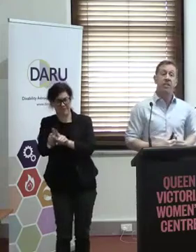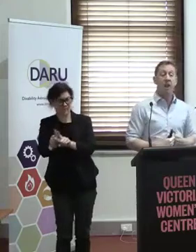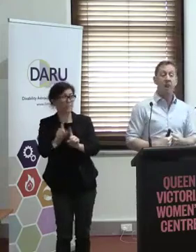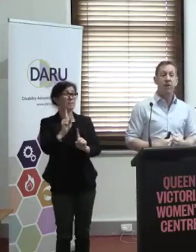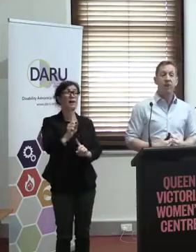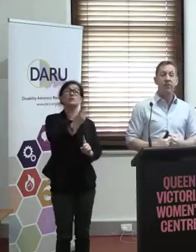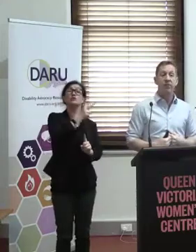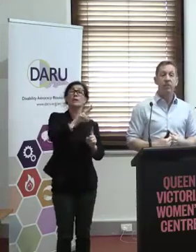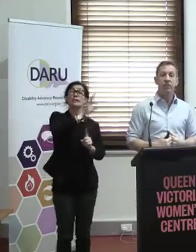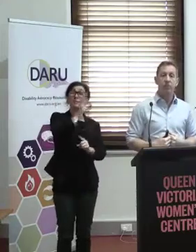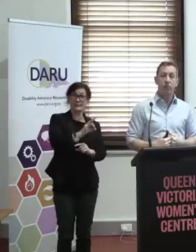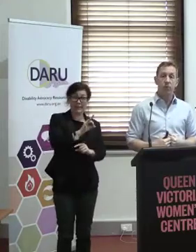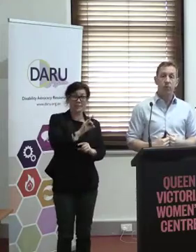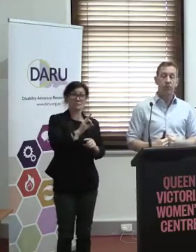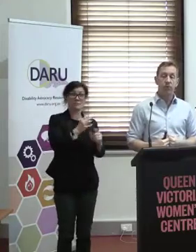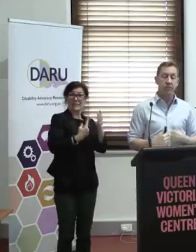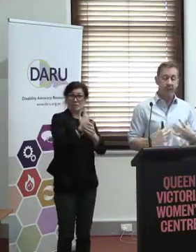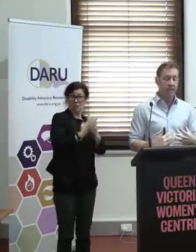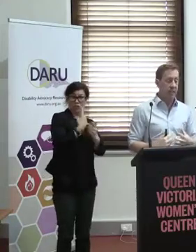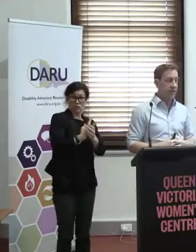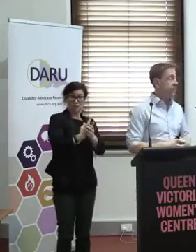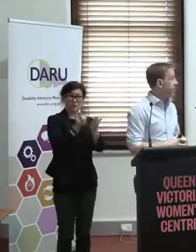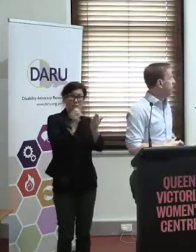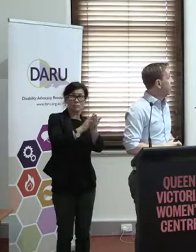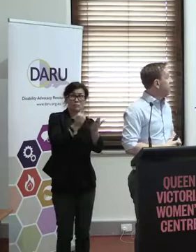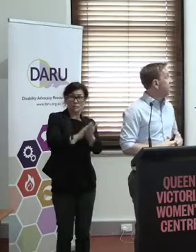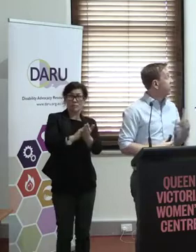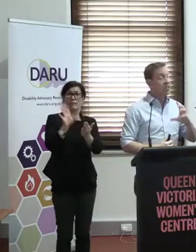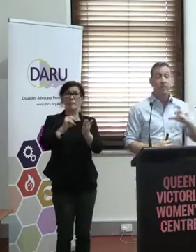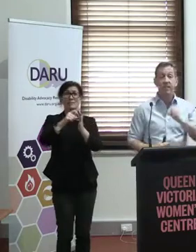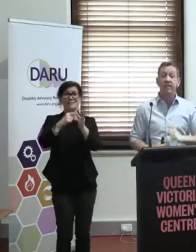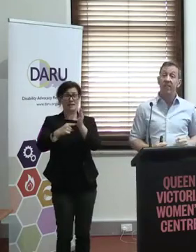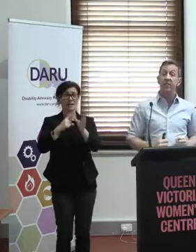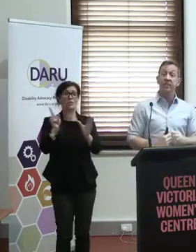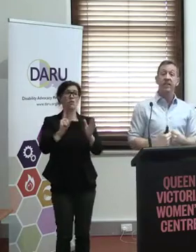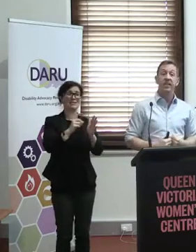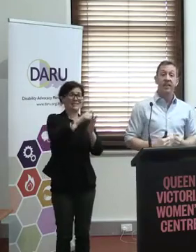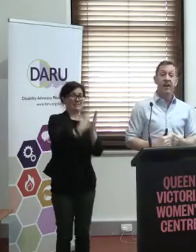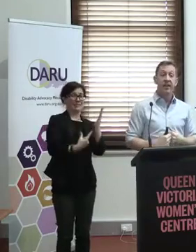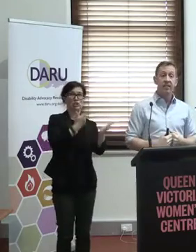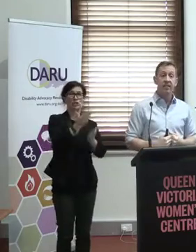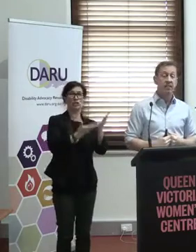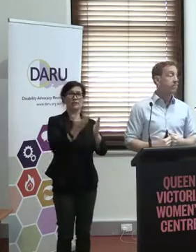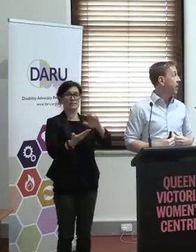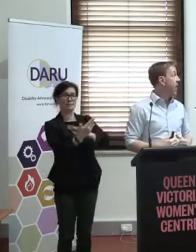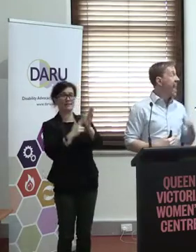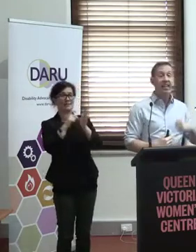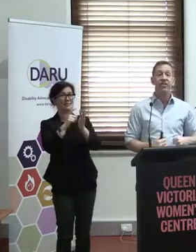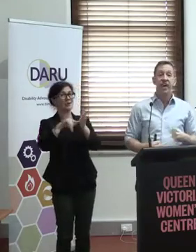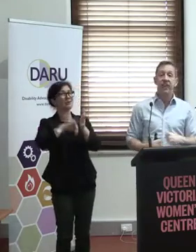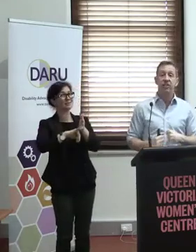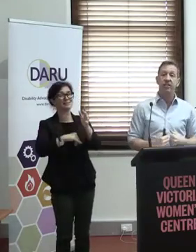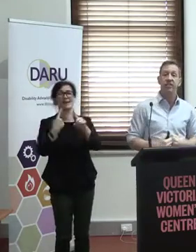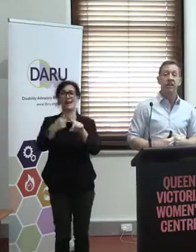20% of the issues reported through the data collection, are disability services in the NDIS